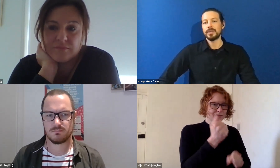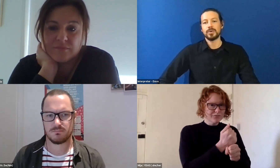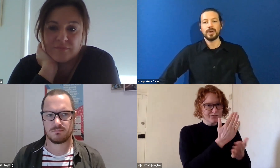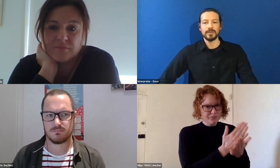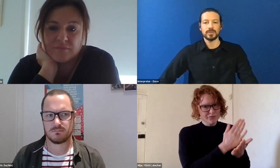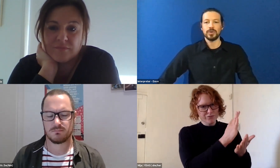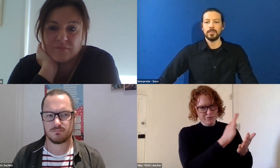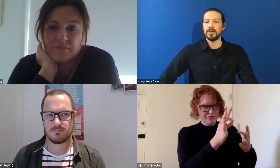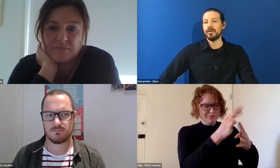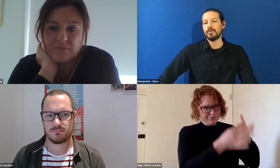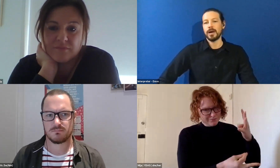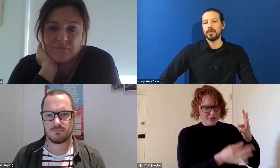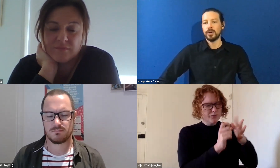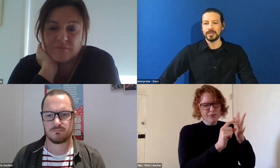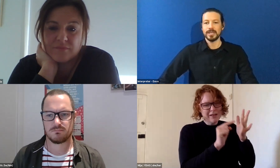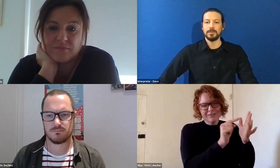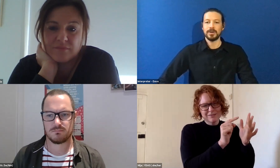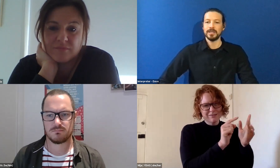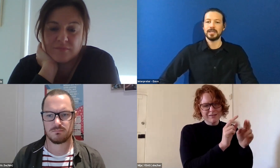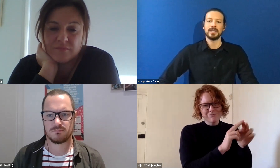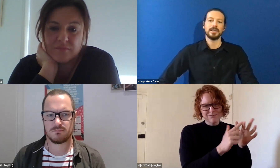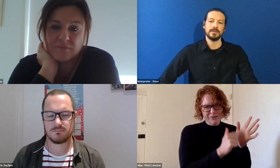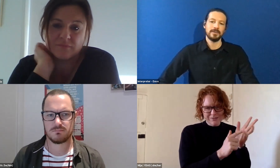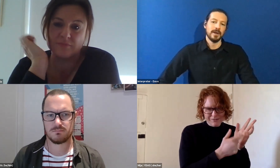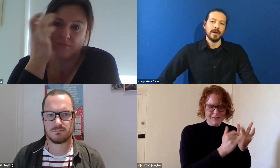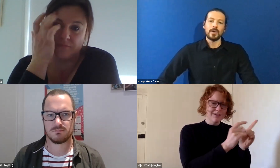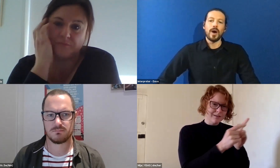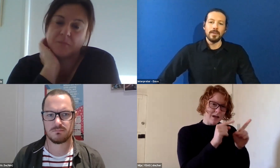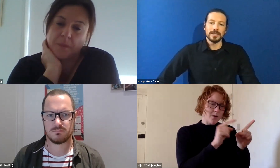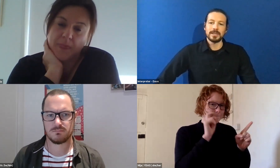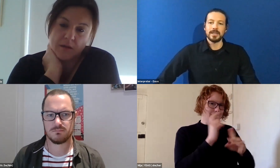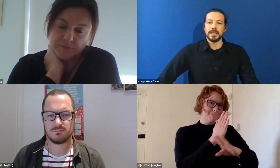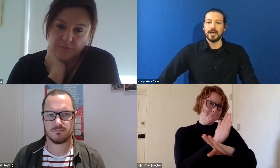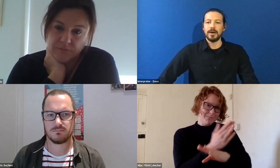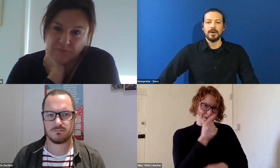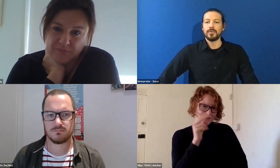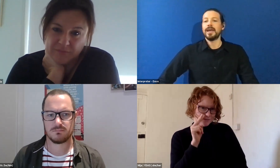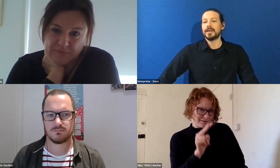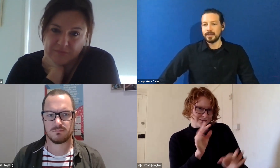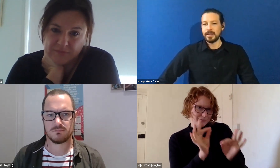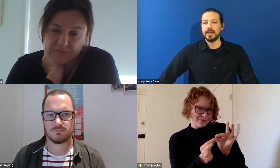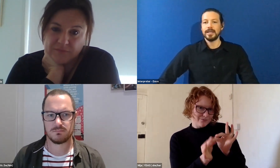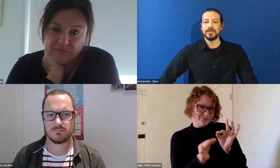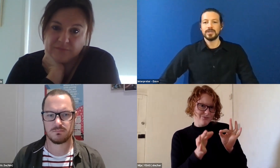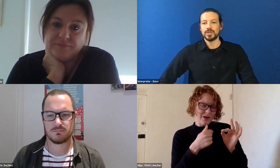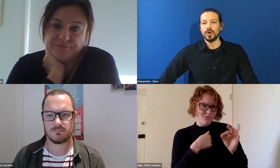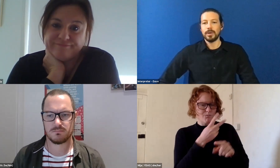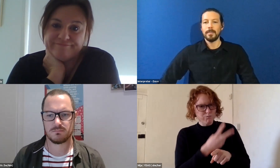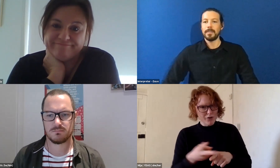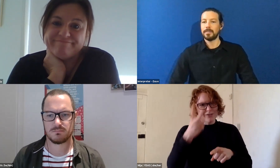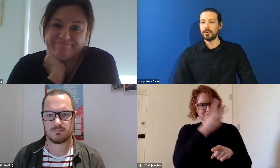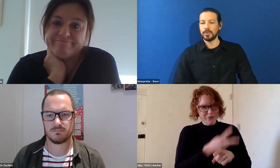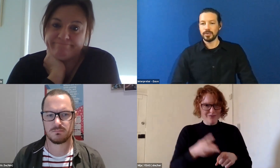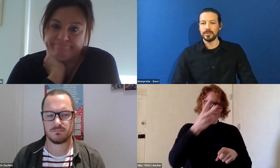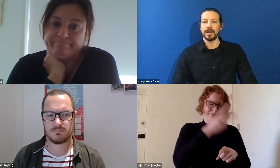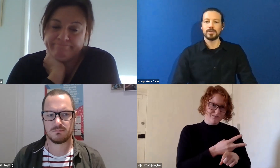that would happen. Going to a reference group, I know from my own personal experience, there's a list of requirements that etiquette that I need to